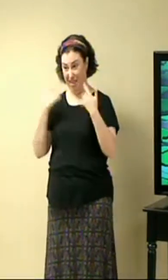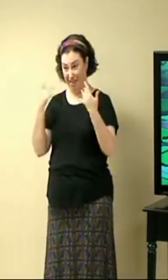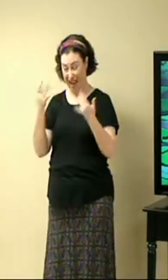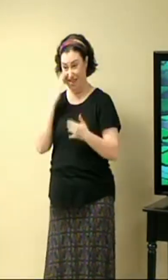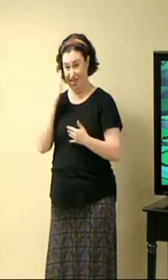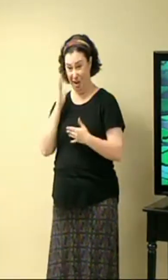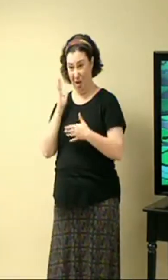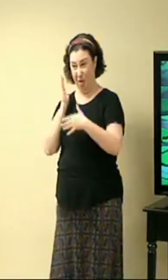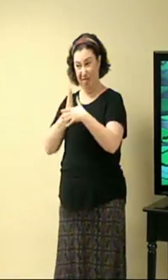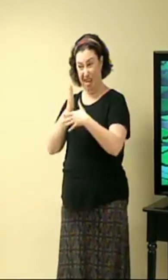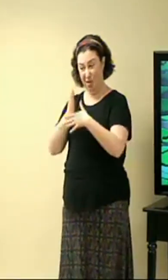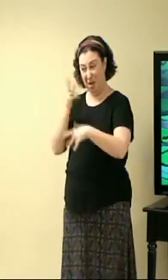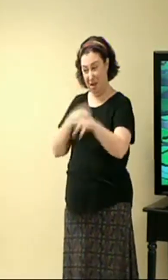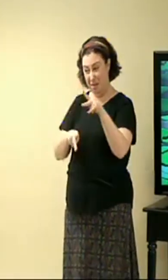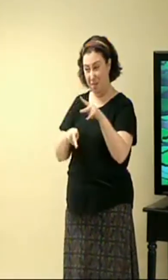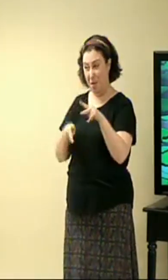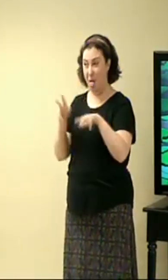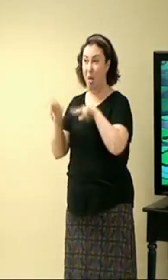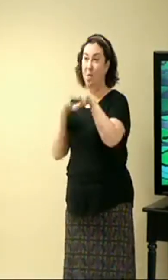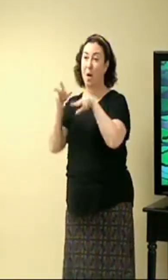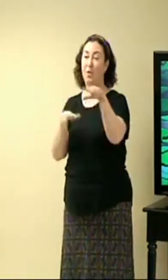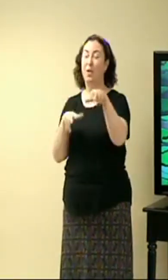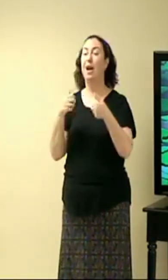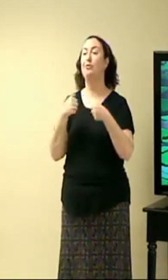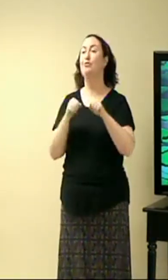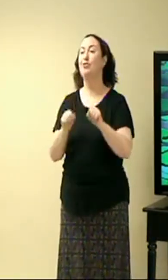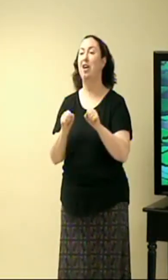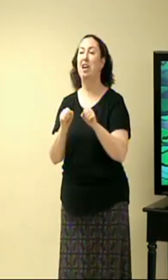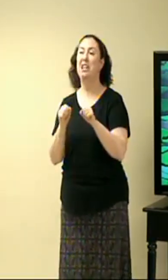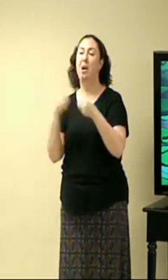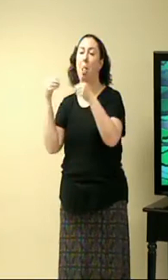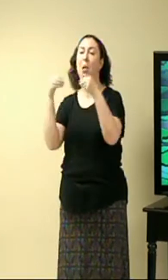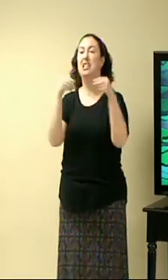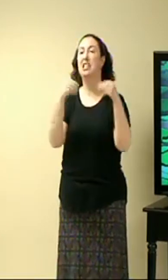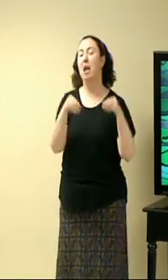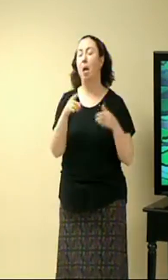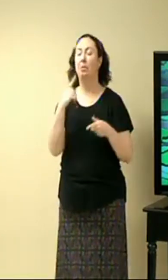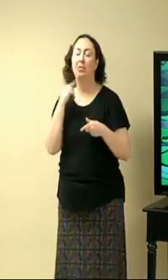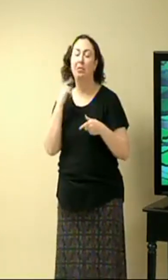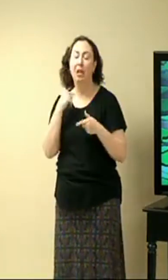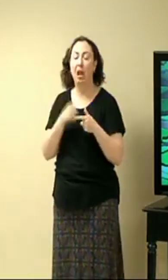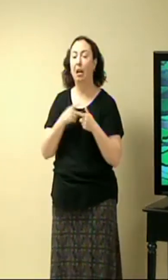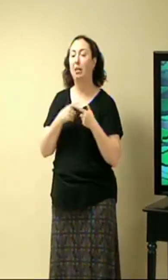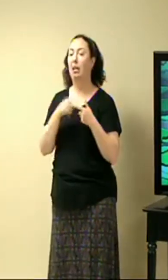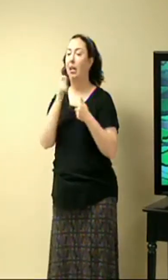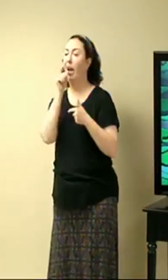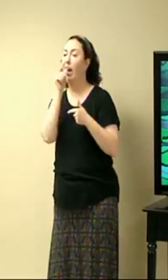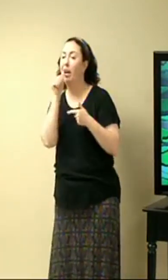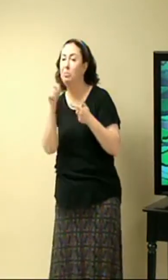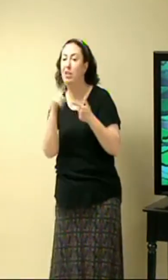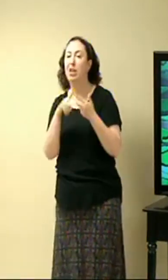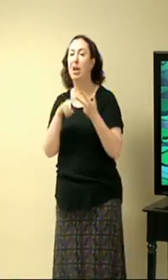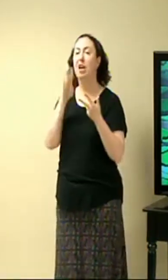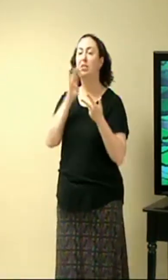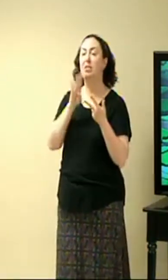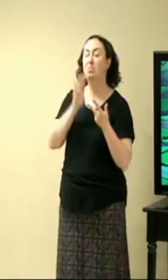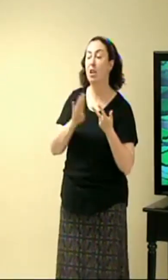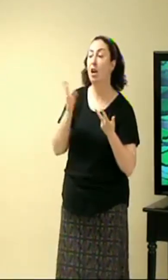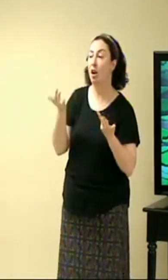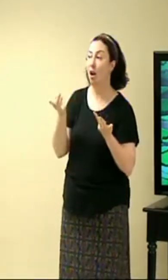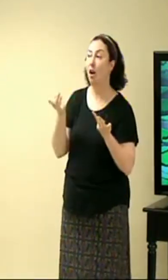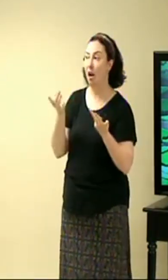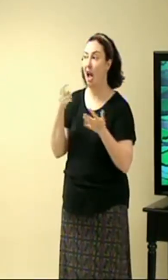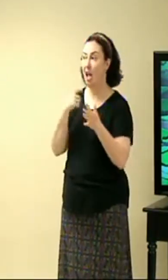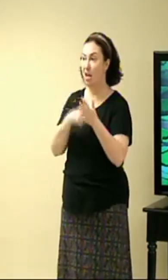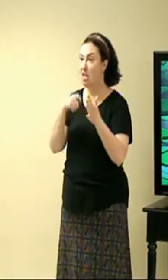around the stadium. They're trying to sell peanuts, they're trying to sell beer, they're trying to sell candy, whatever they're trying to sell. And when you say, "Yeah, I'll get some," they're charging like